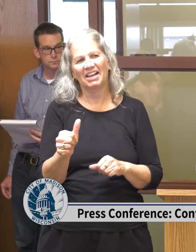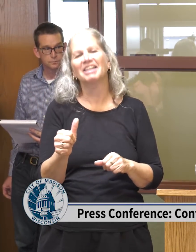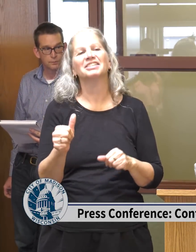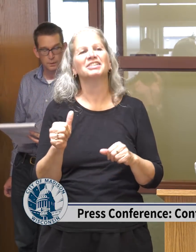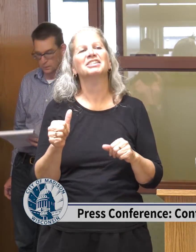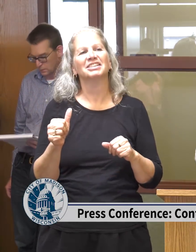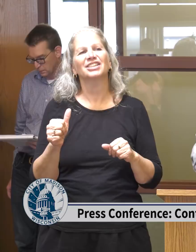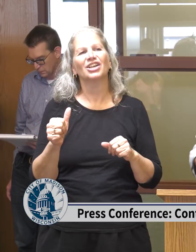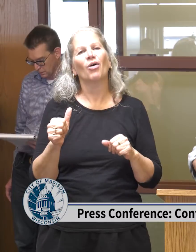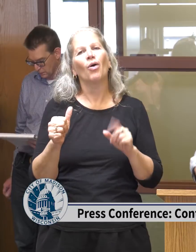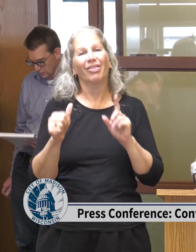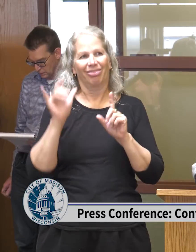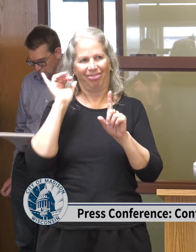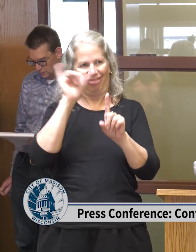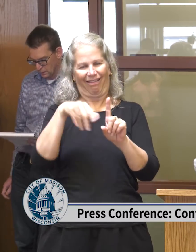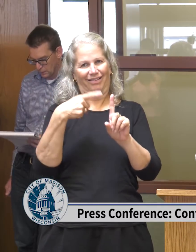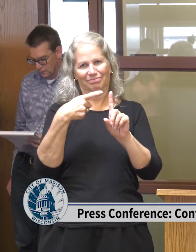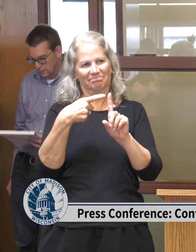Wednesday. So